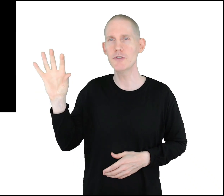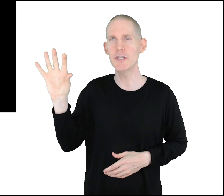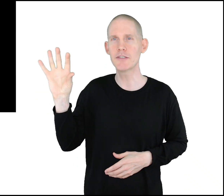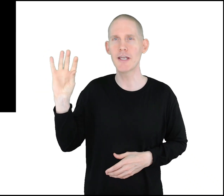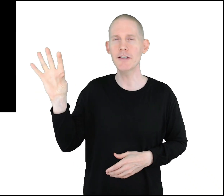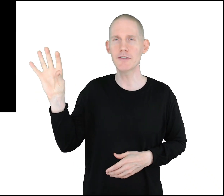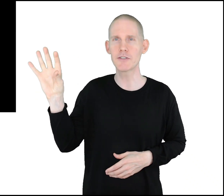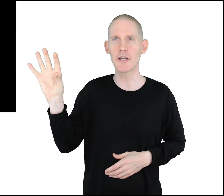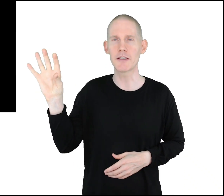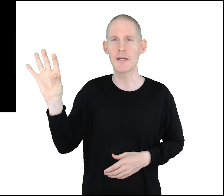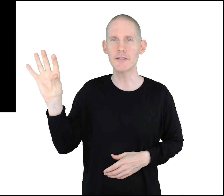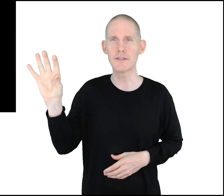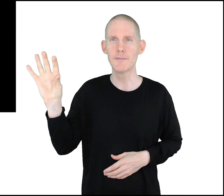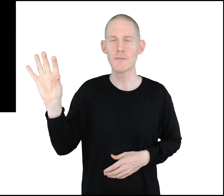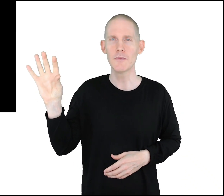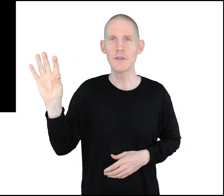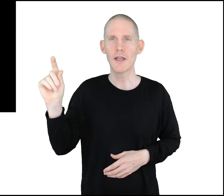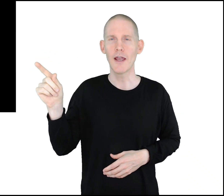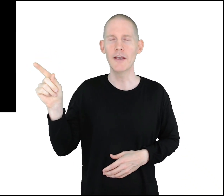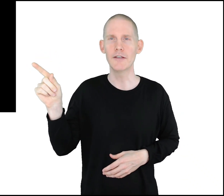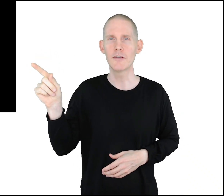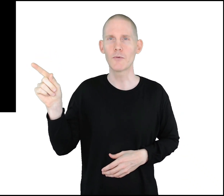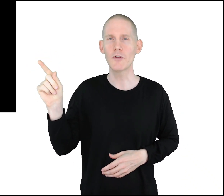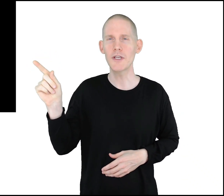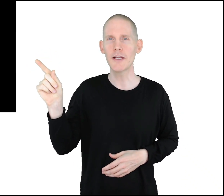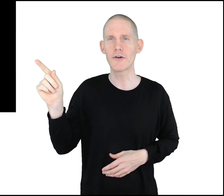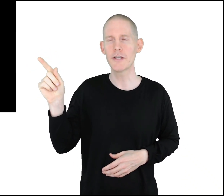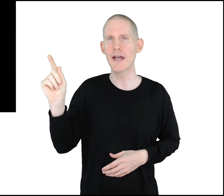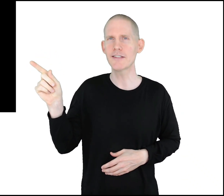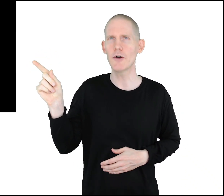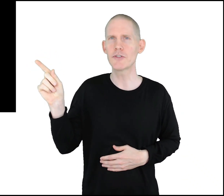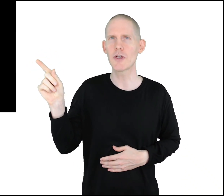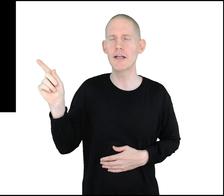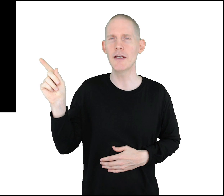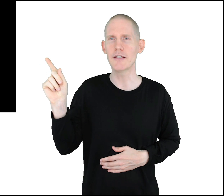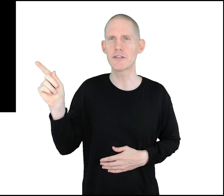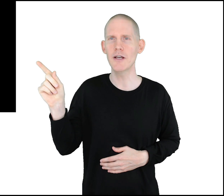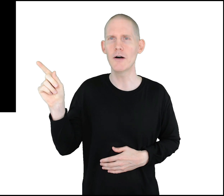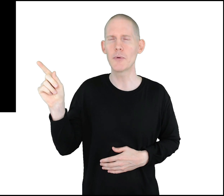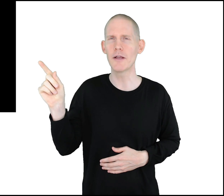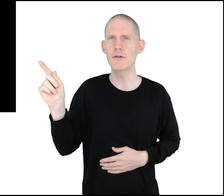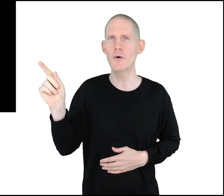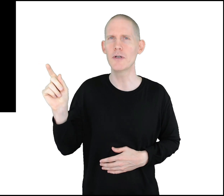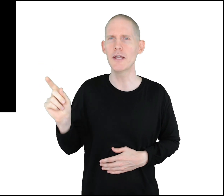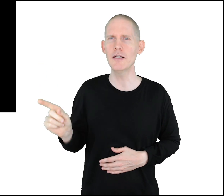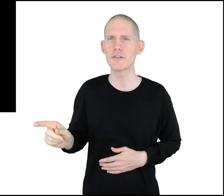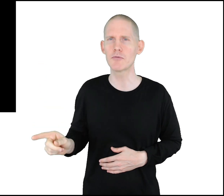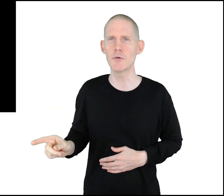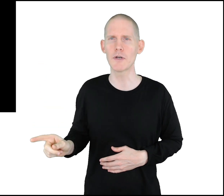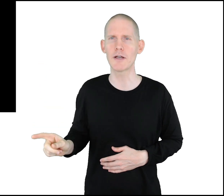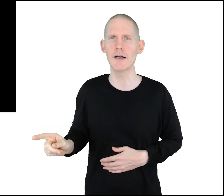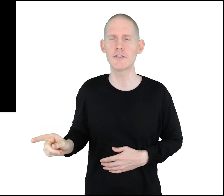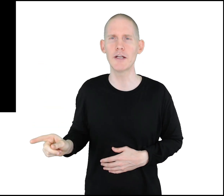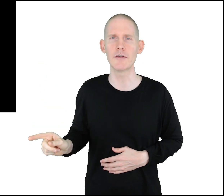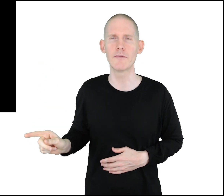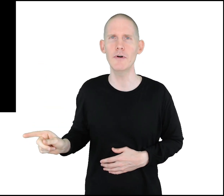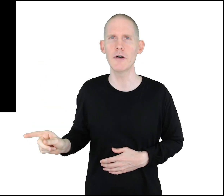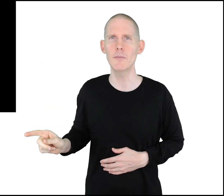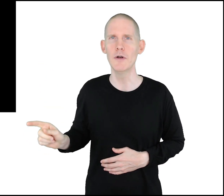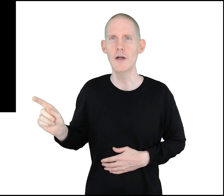see sentences like this, and we're looking at, okay, that's how it's signed in ASL, but I know in English we would have conjugated the verb.